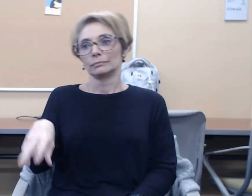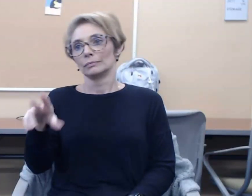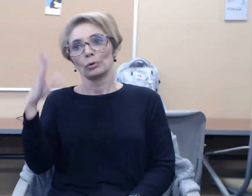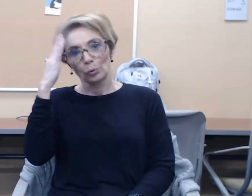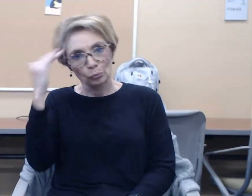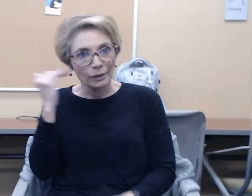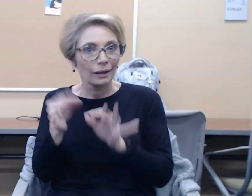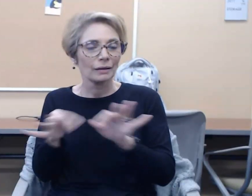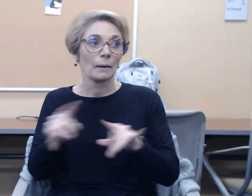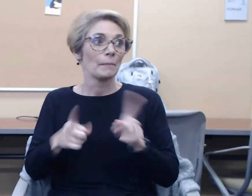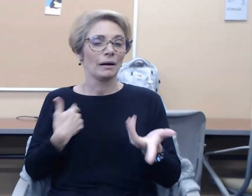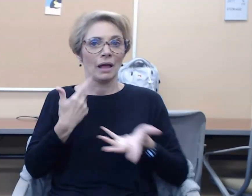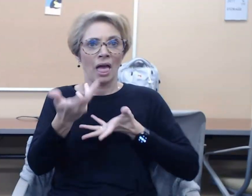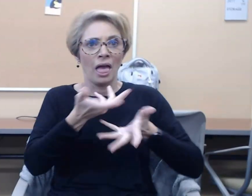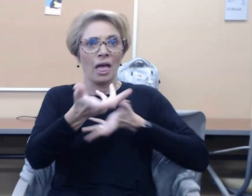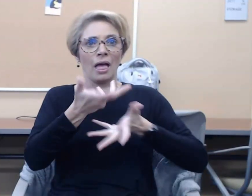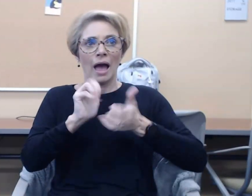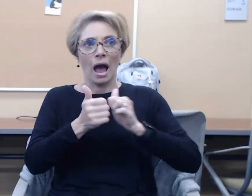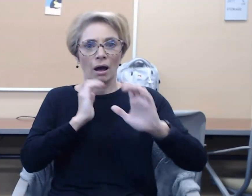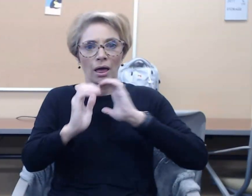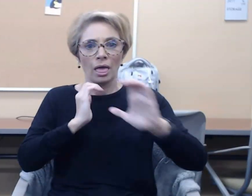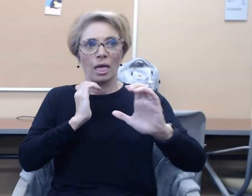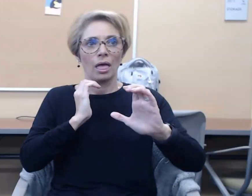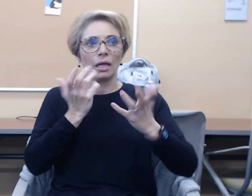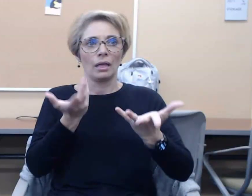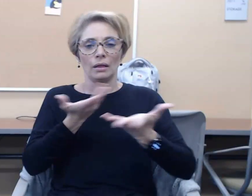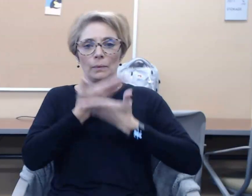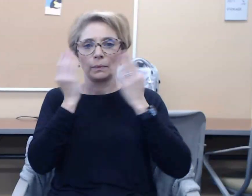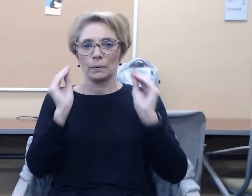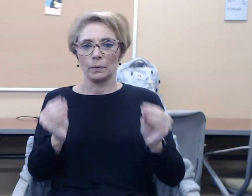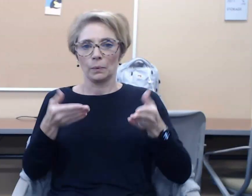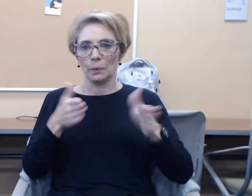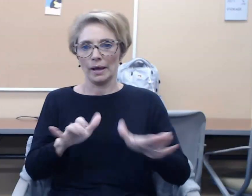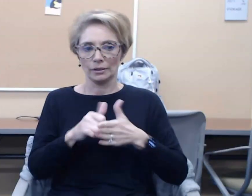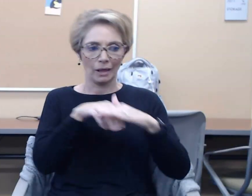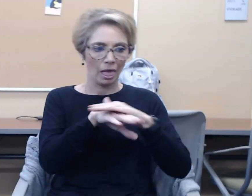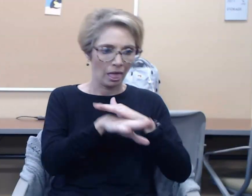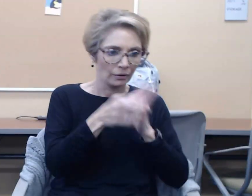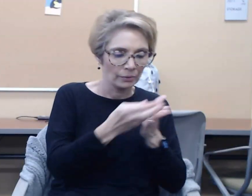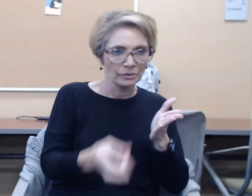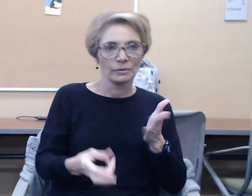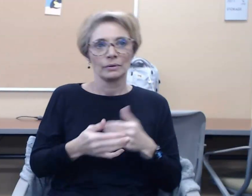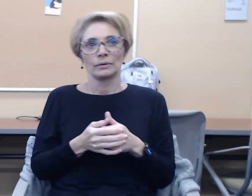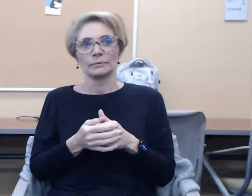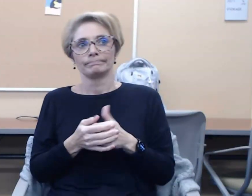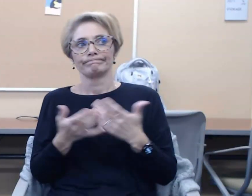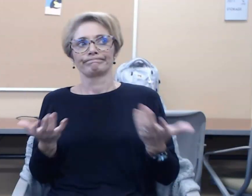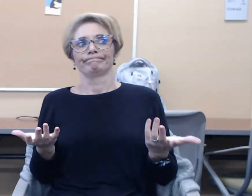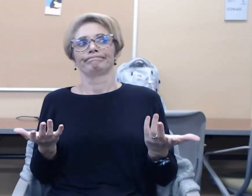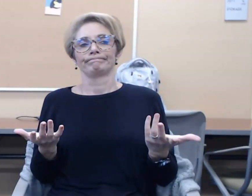and there's no way to convey that you need that help, there's no way to access those resources, then it's not going to be very easy for you